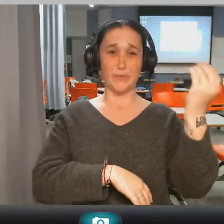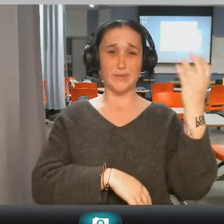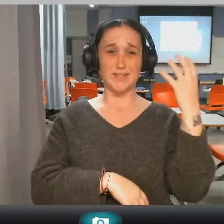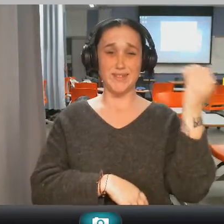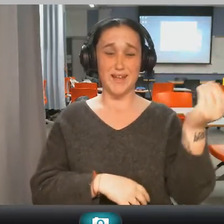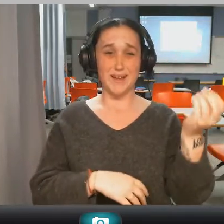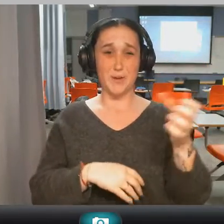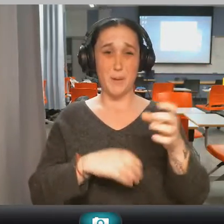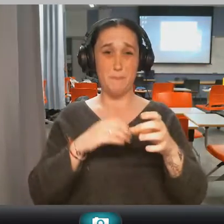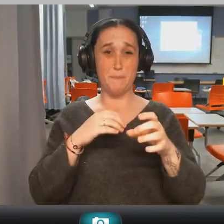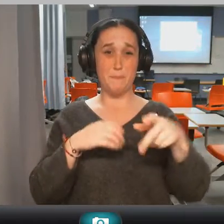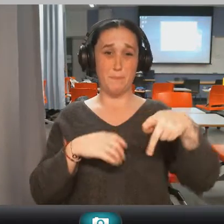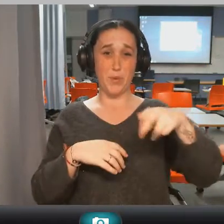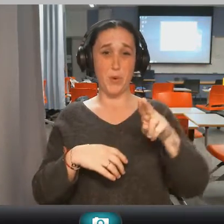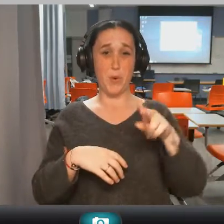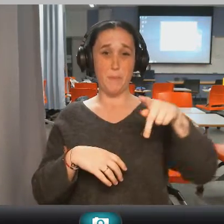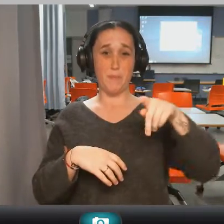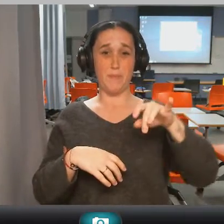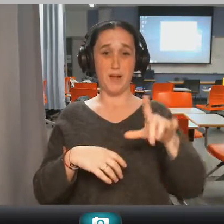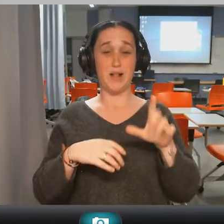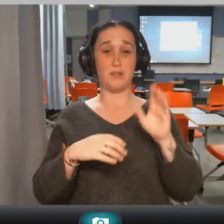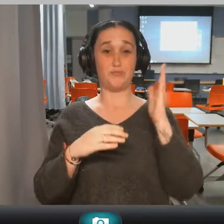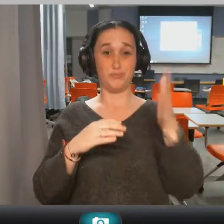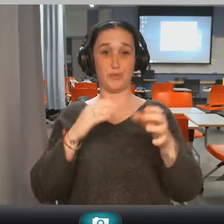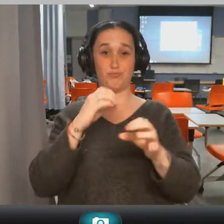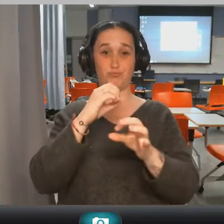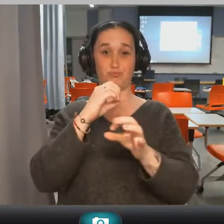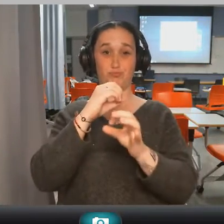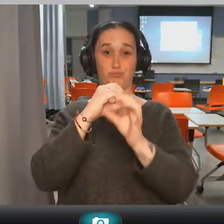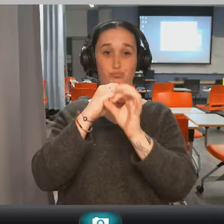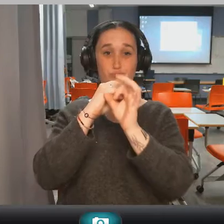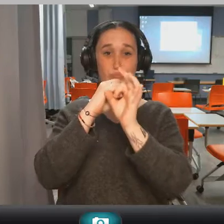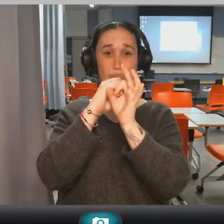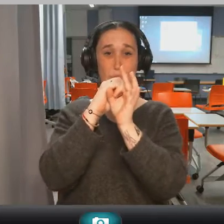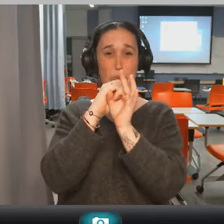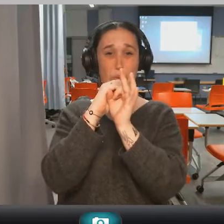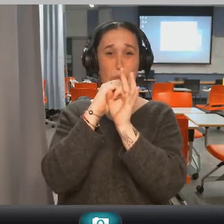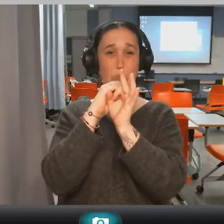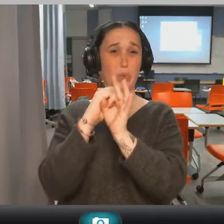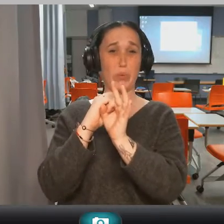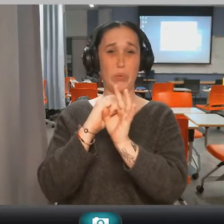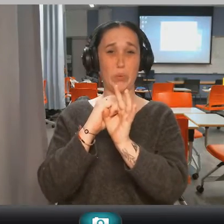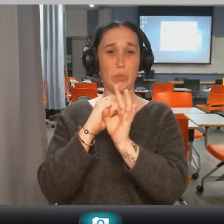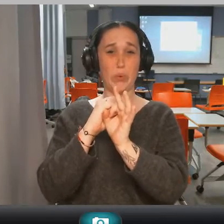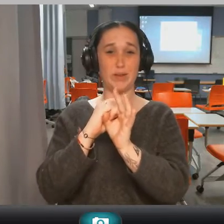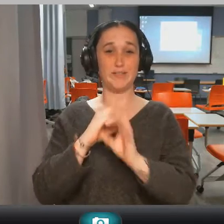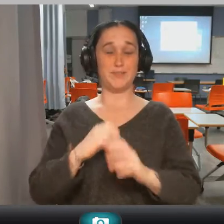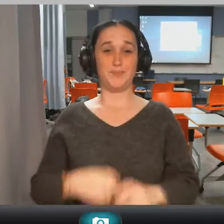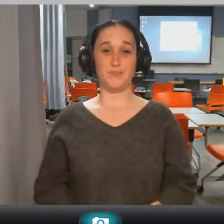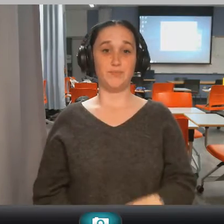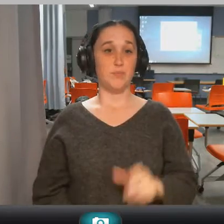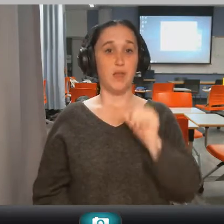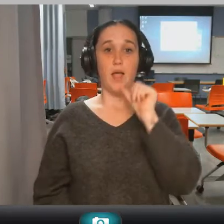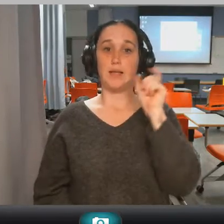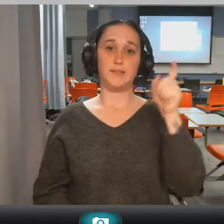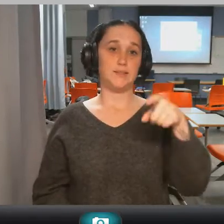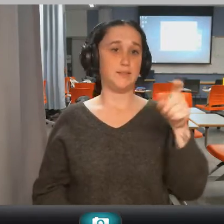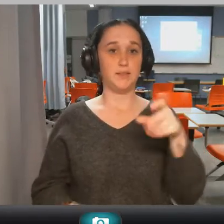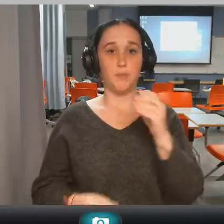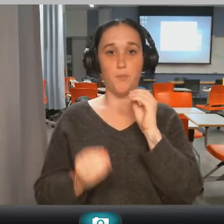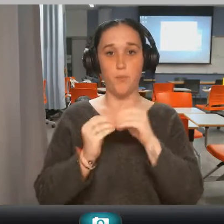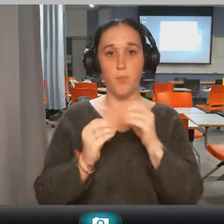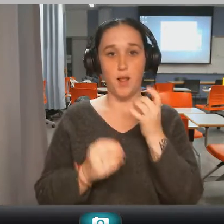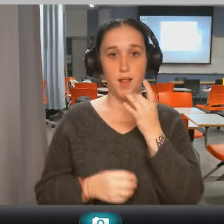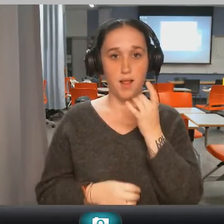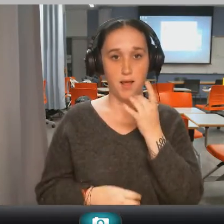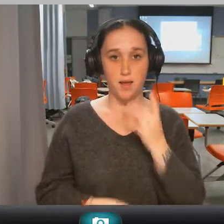pupil will constrict and become like pinpoint to decrease the amount of light, because you're outside and you have all